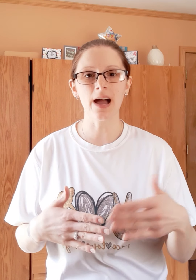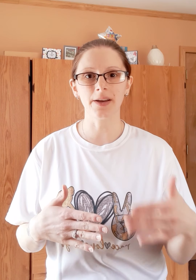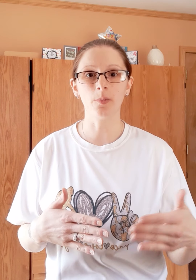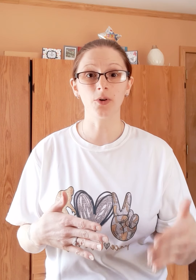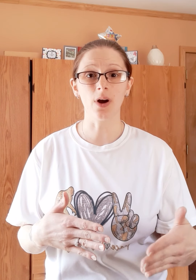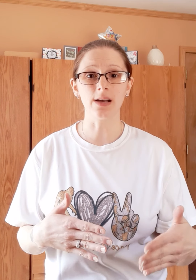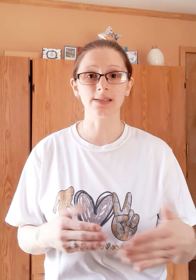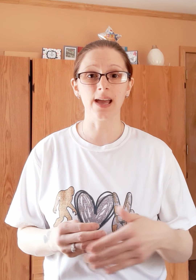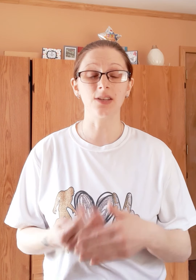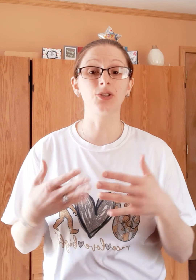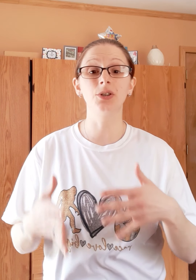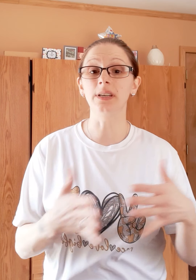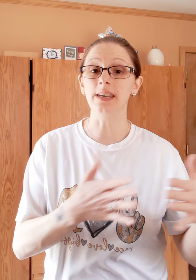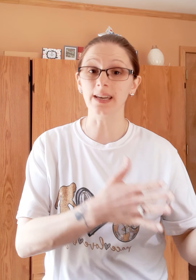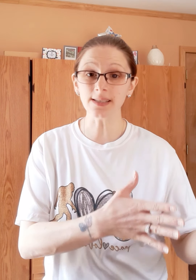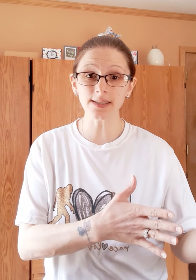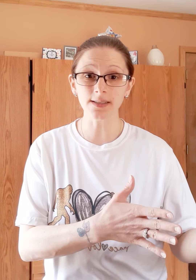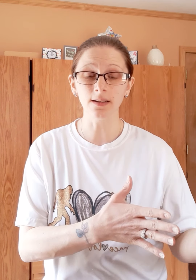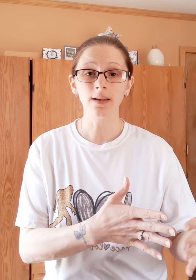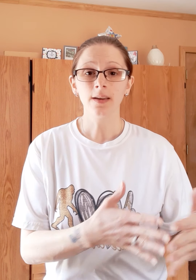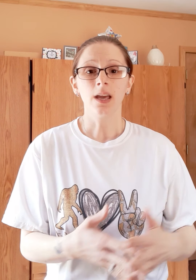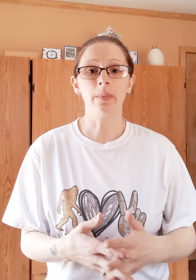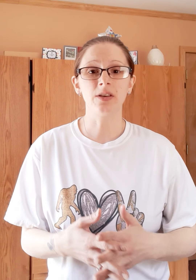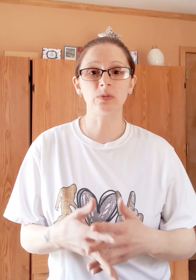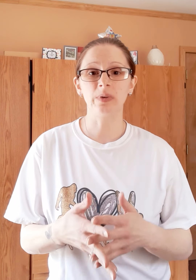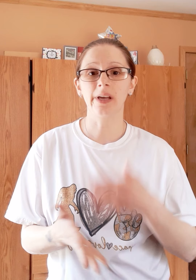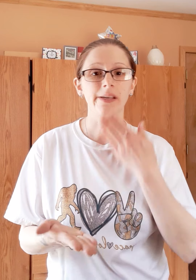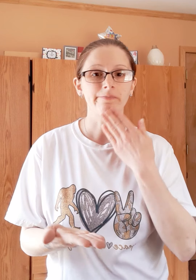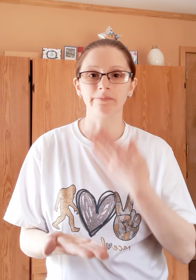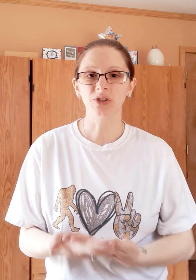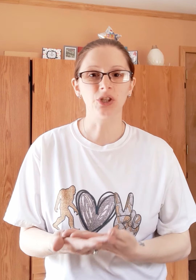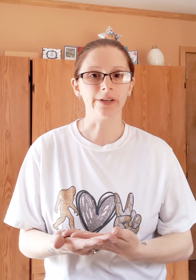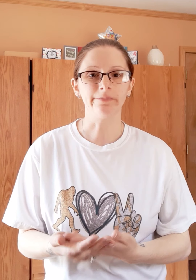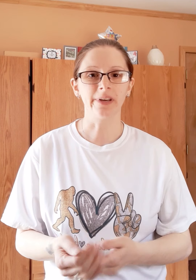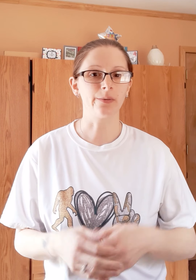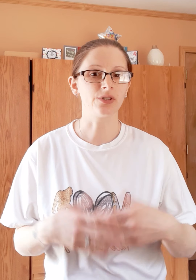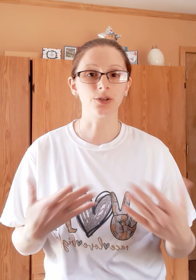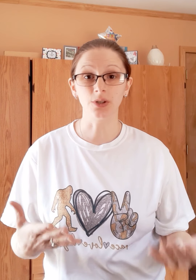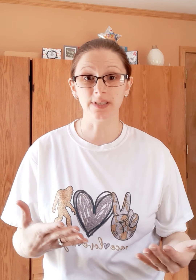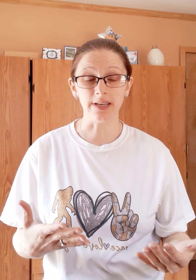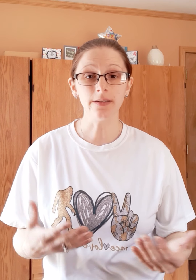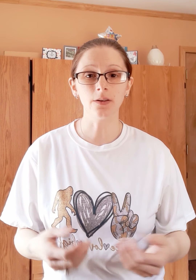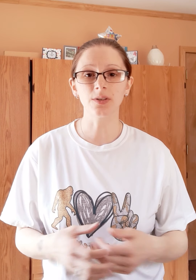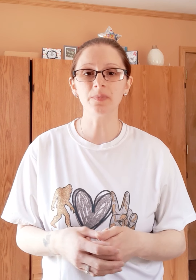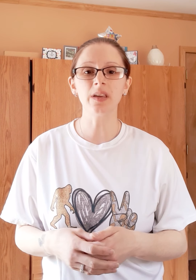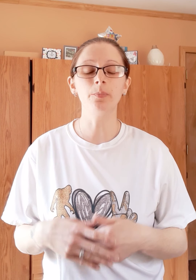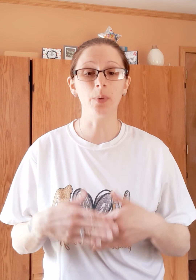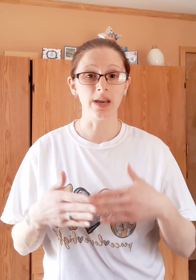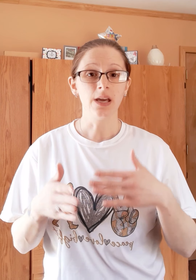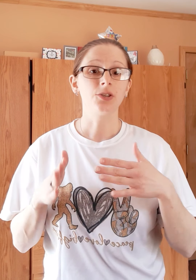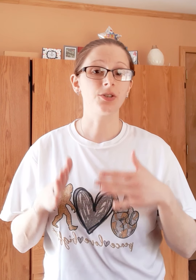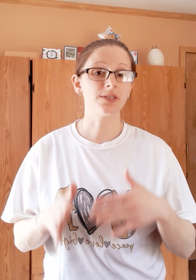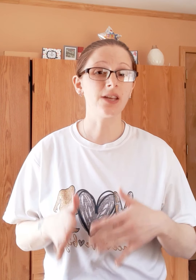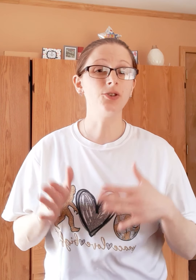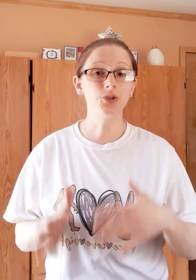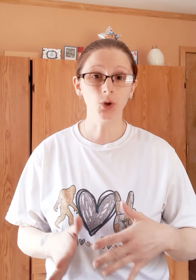come across as goodness. It may just be like good, like it was a good deed or something, but to say